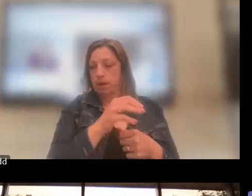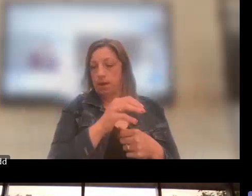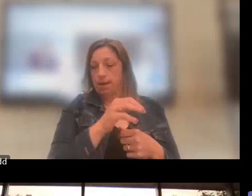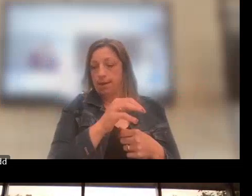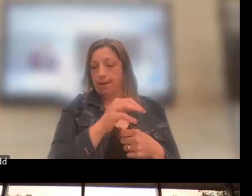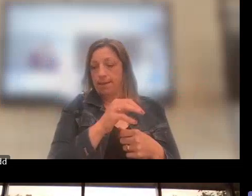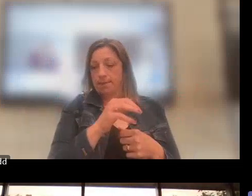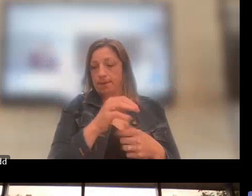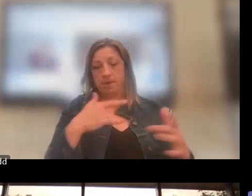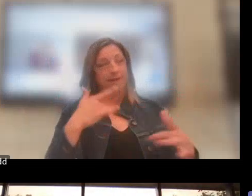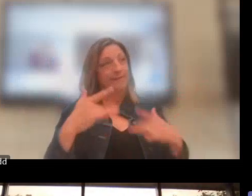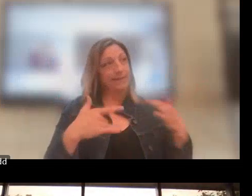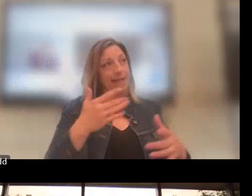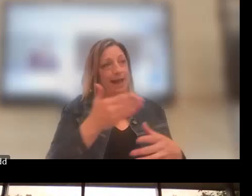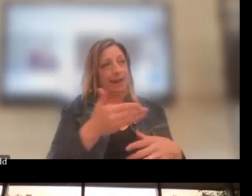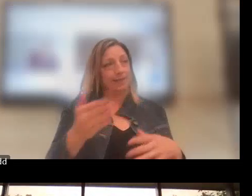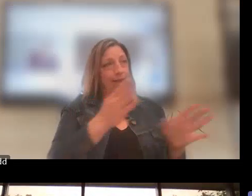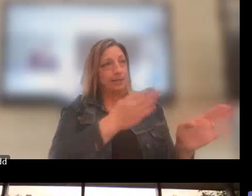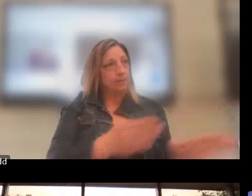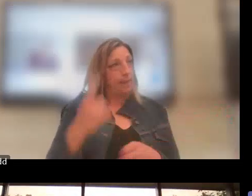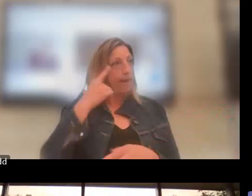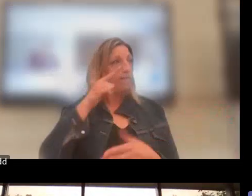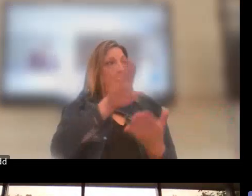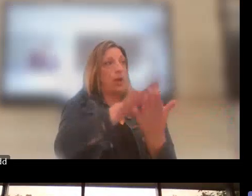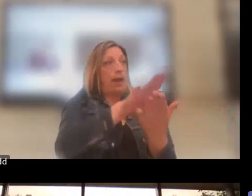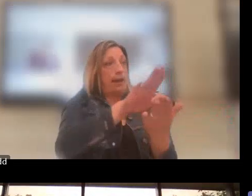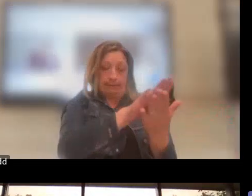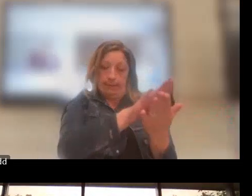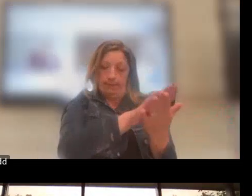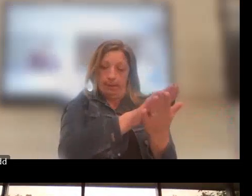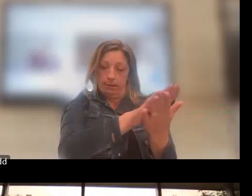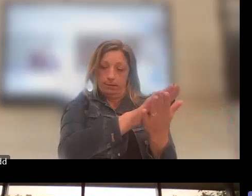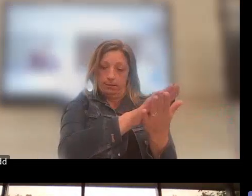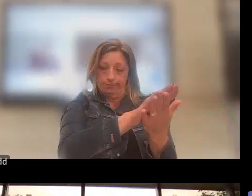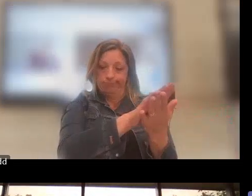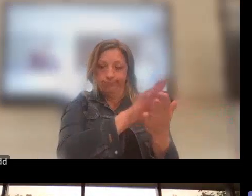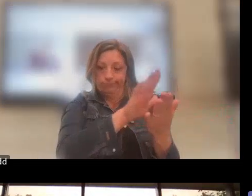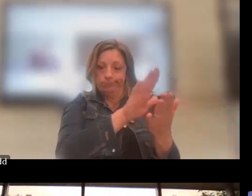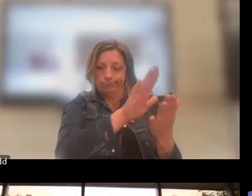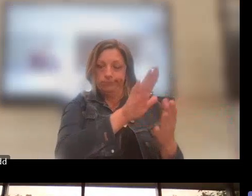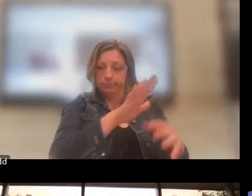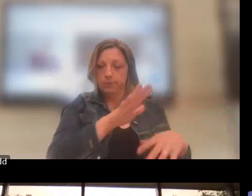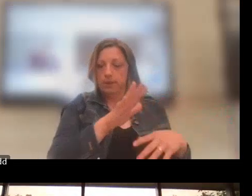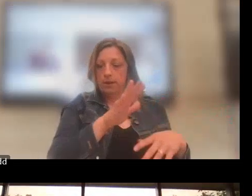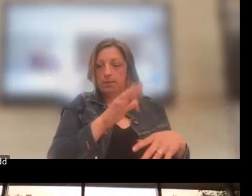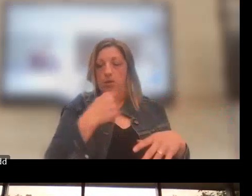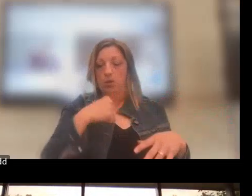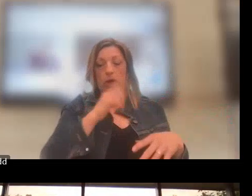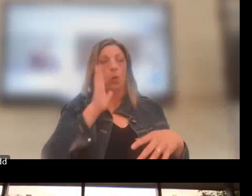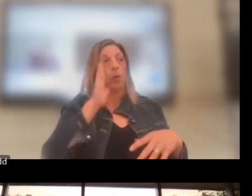right? Okay. And exciting things planned for academics.